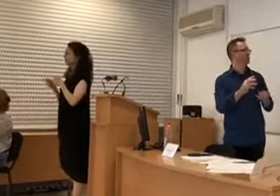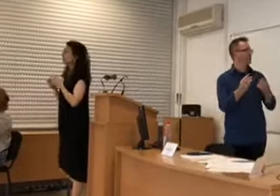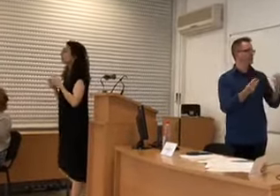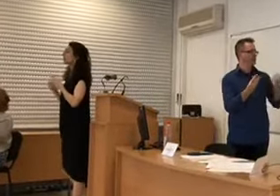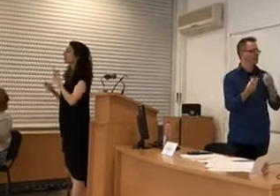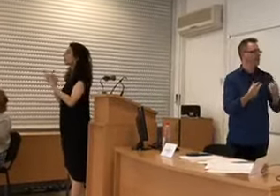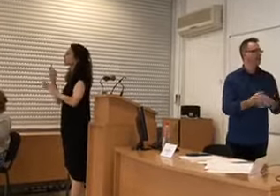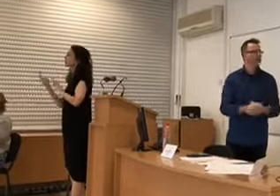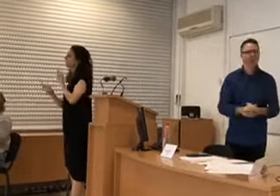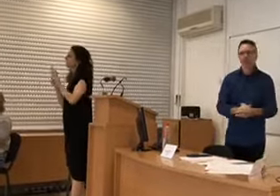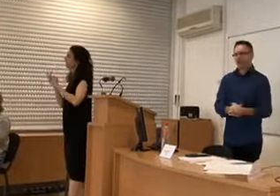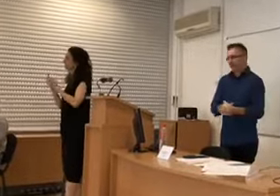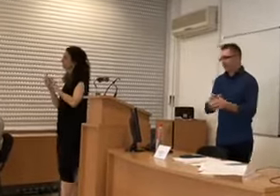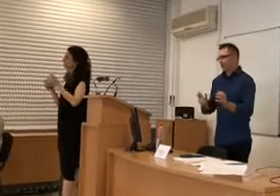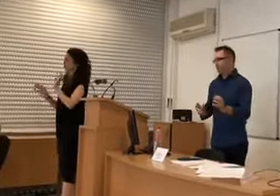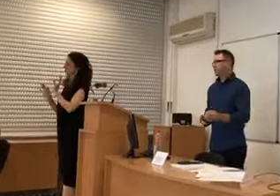profiled